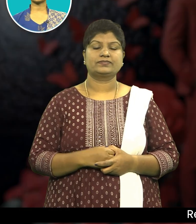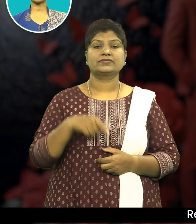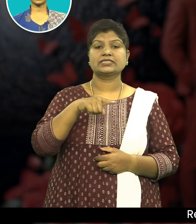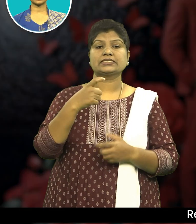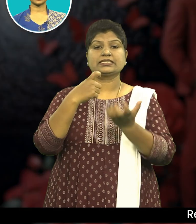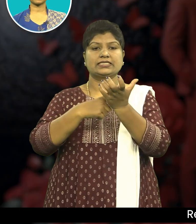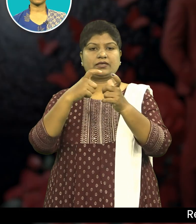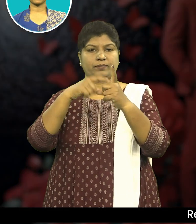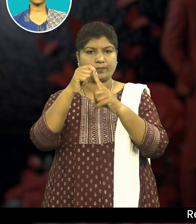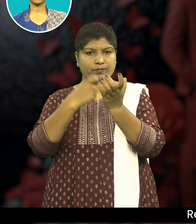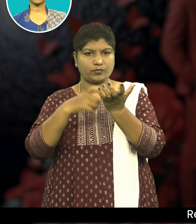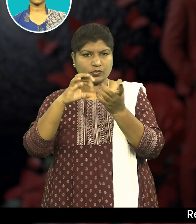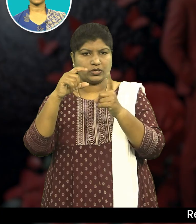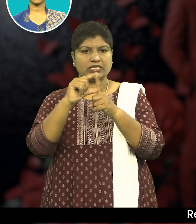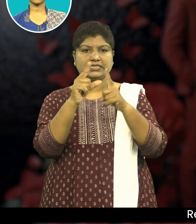Reproductive health.